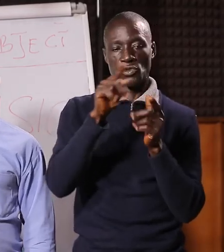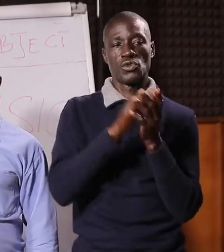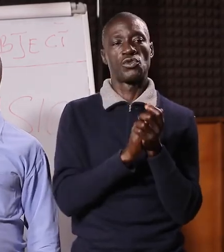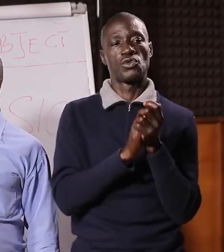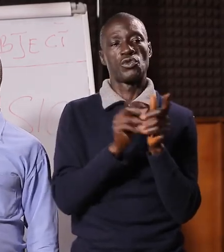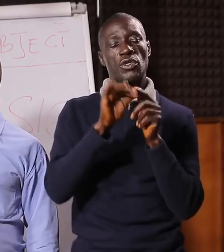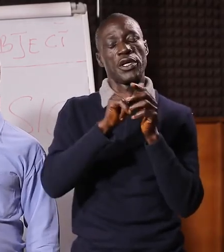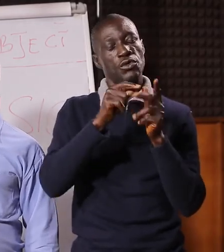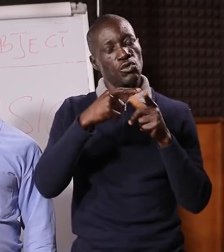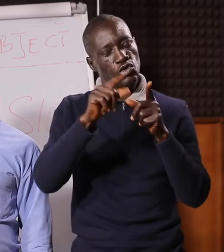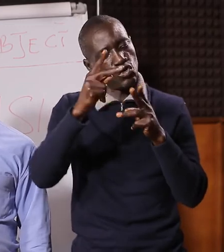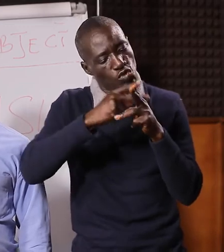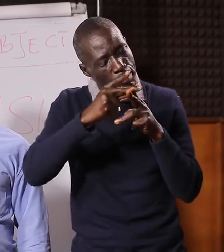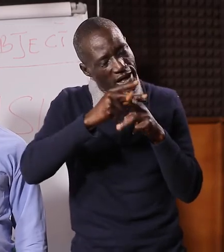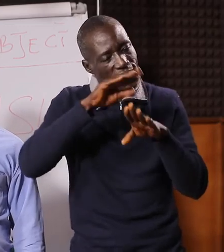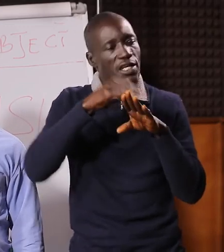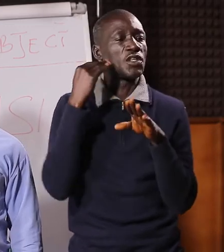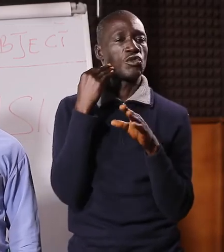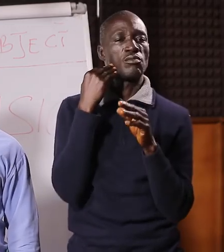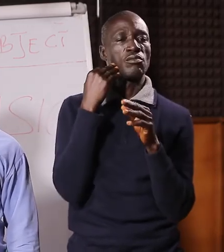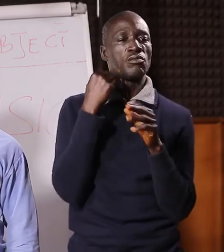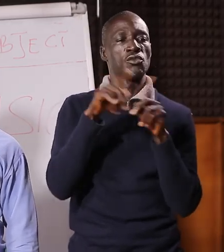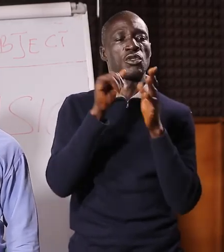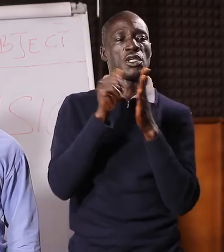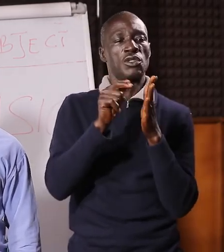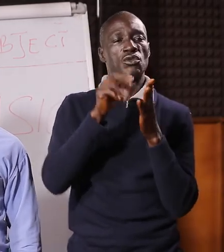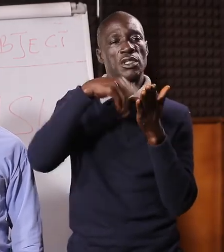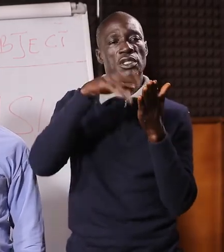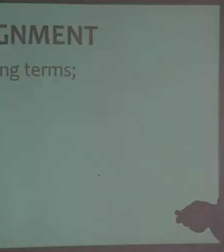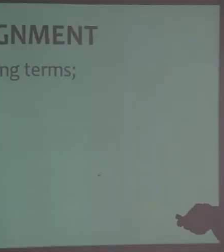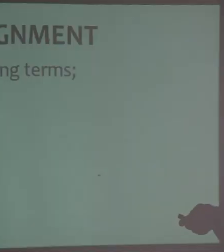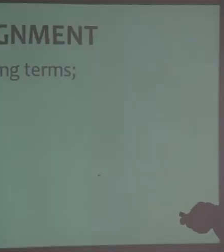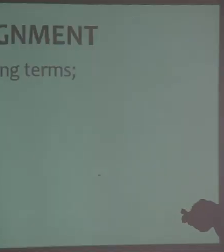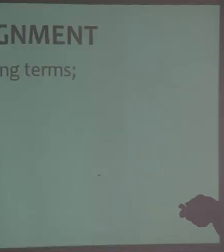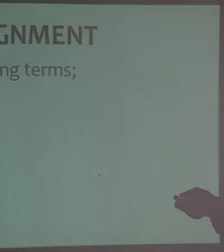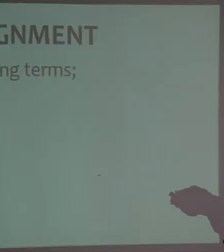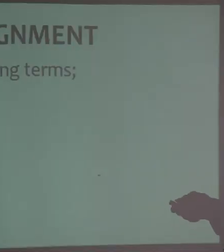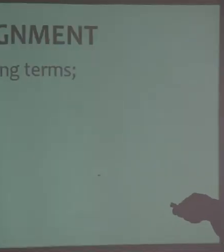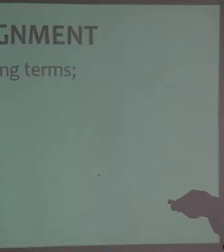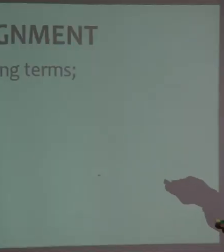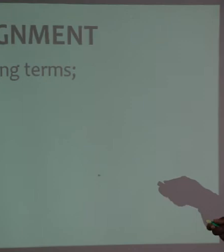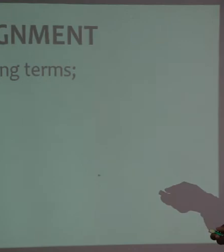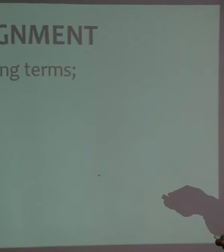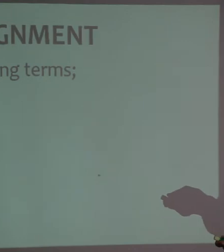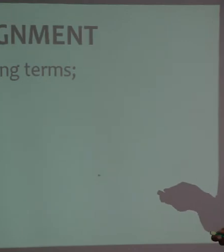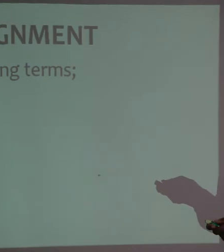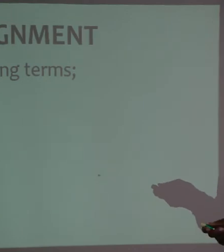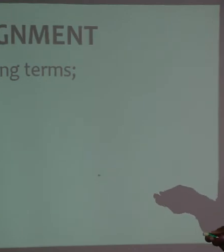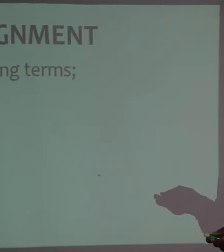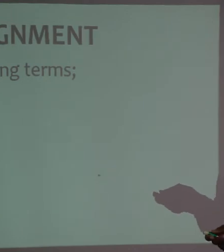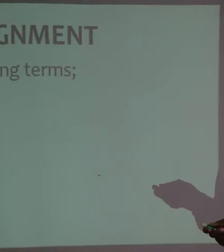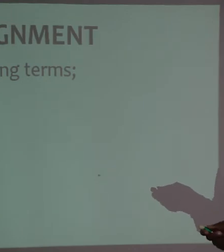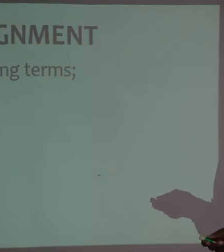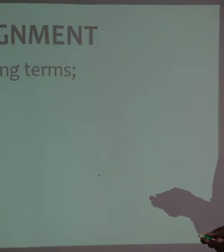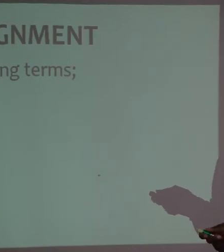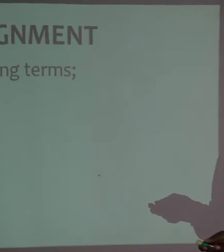give you an assignment to keep you busy and make reference to what we have just said this morning, so as to help you. This assignment is not